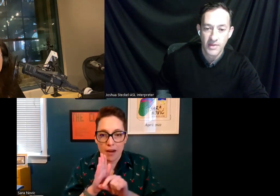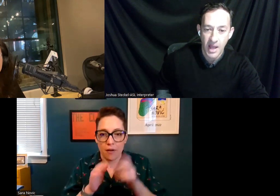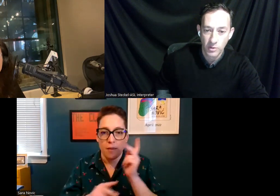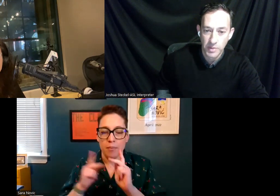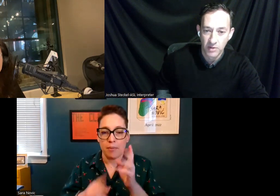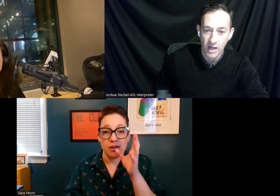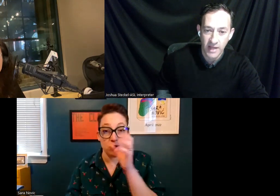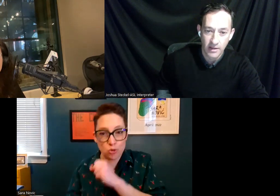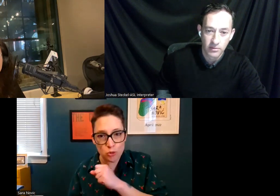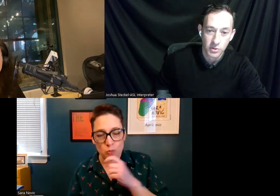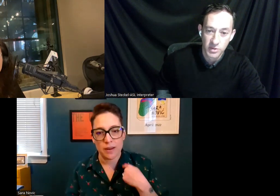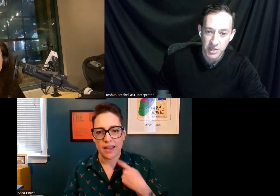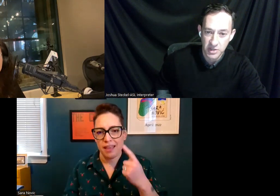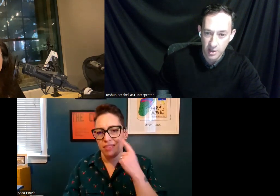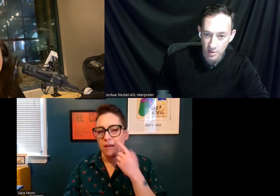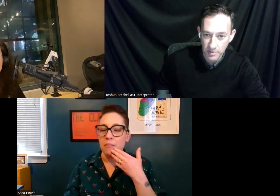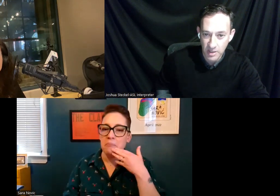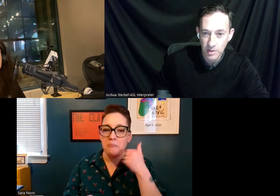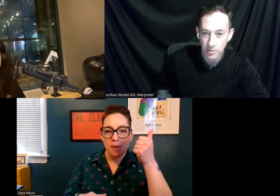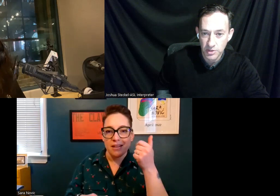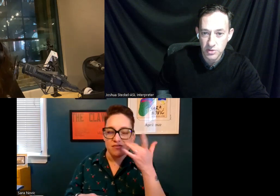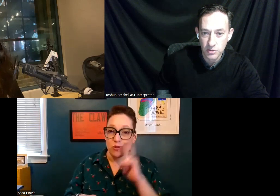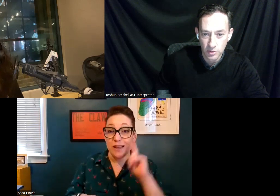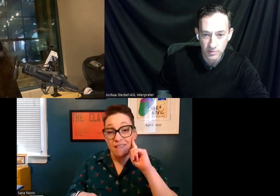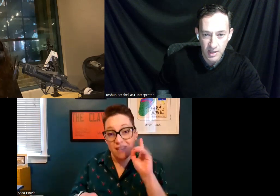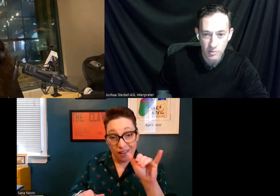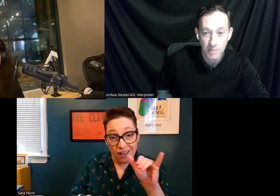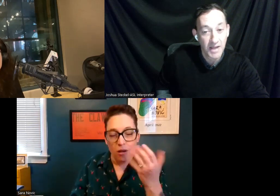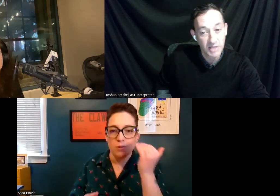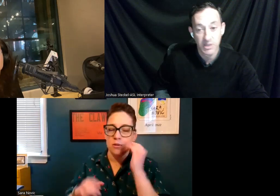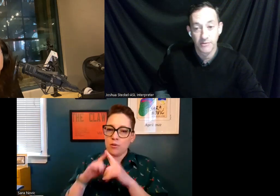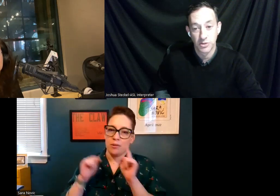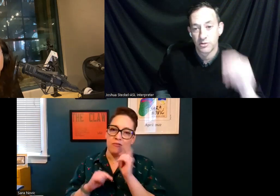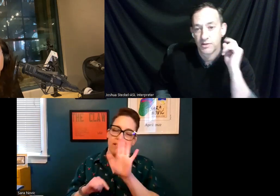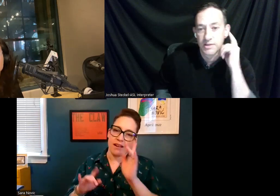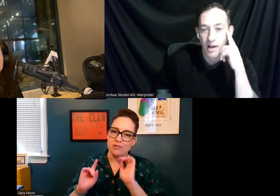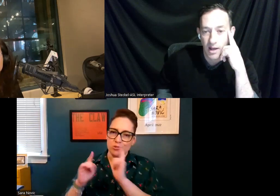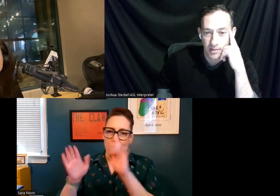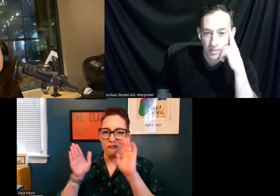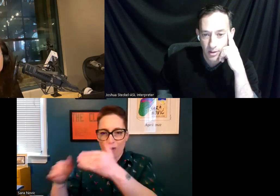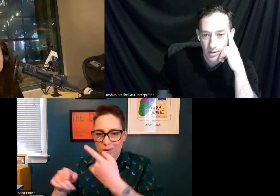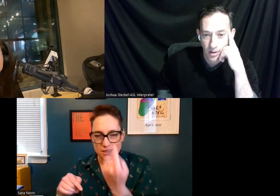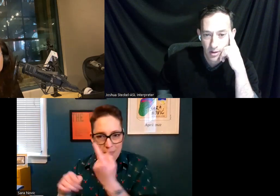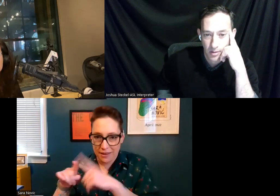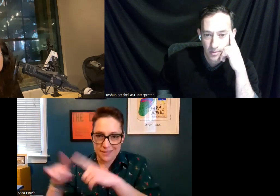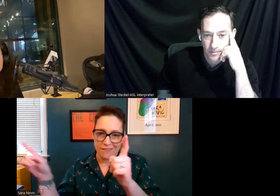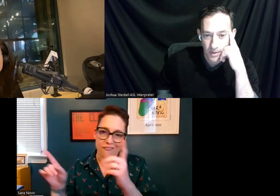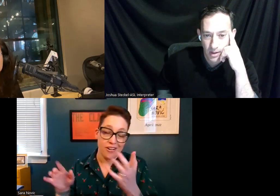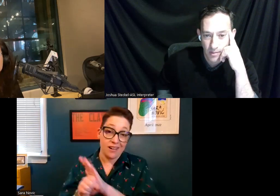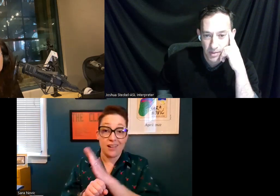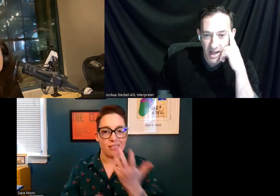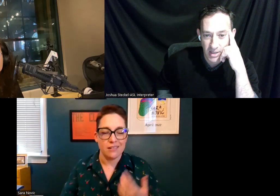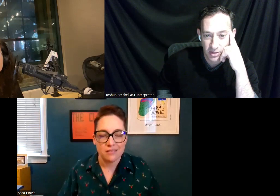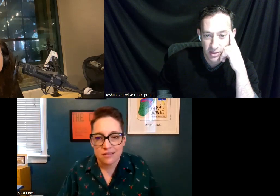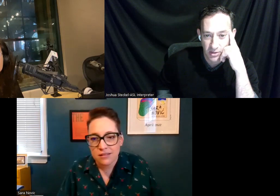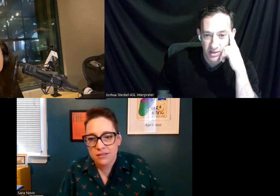And that would be arrived at through speech therapy. Many people assumed that it would be best for deaf children at the time,